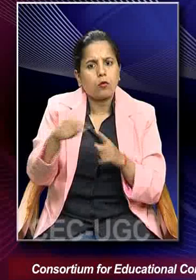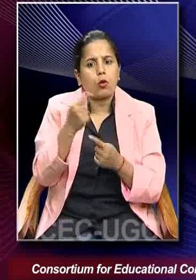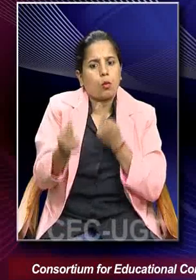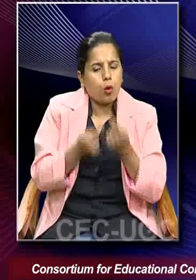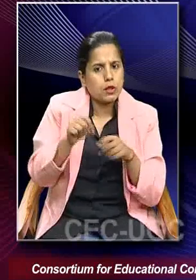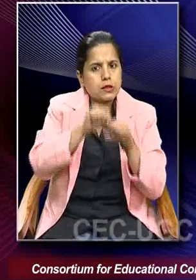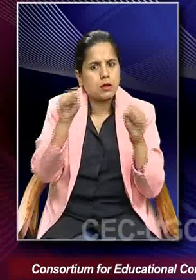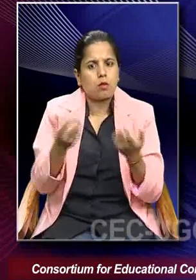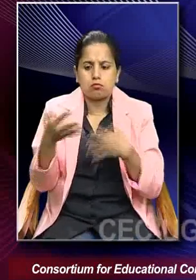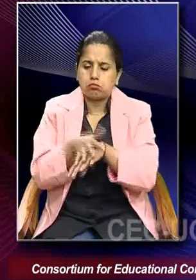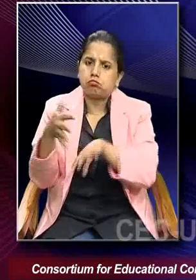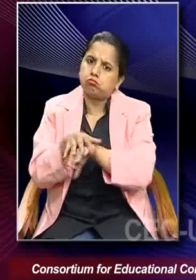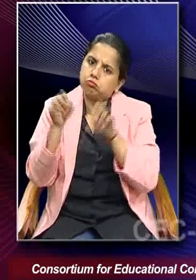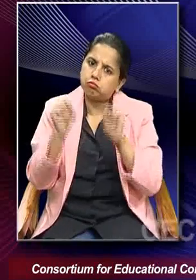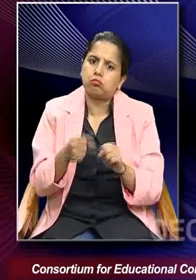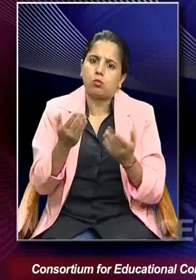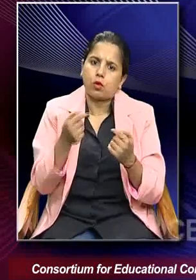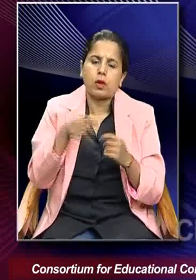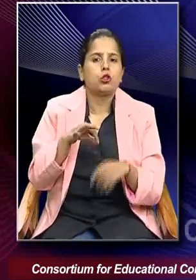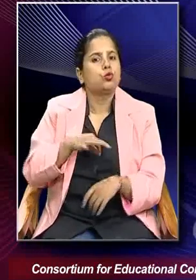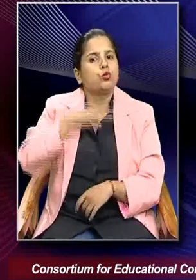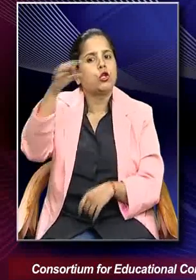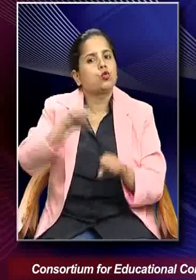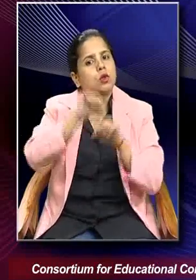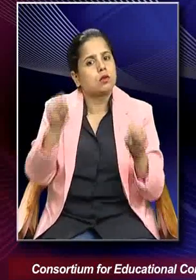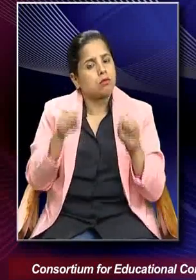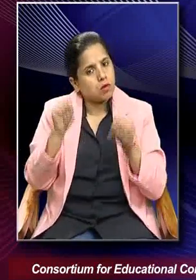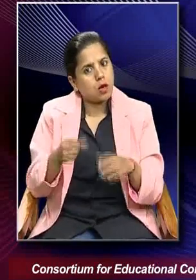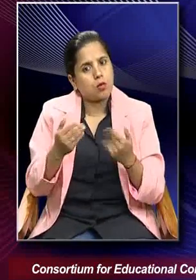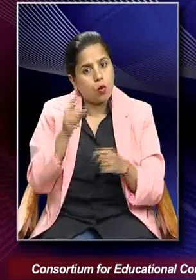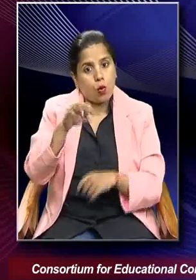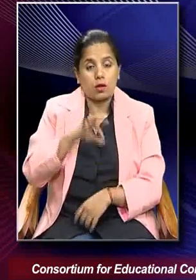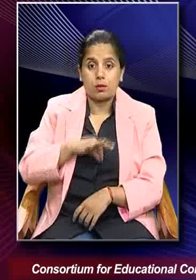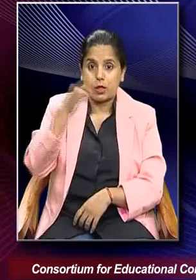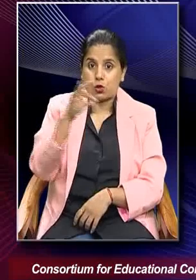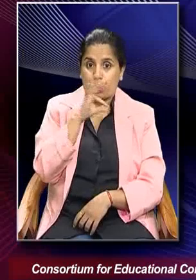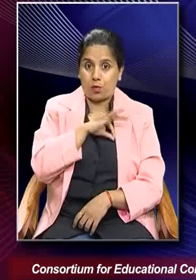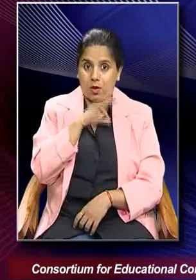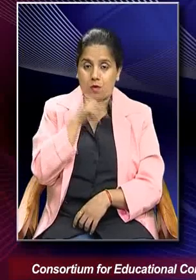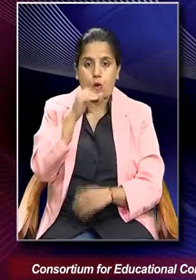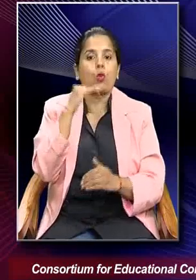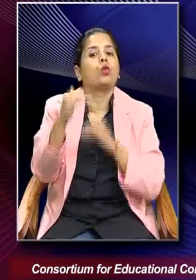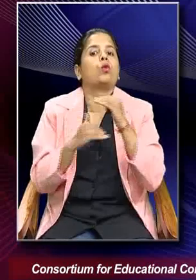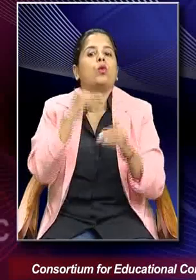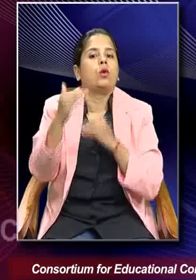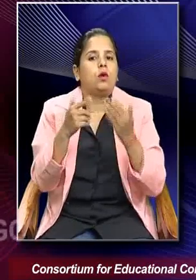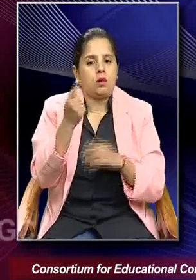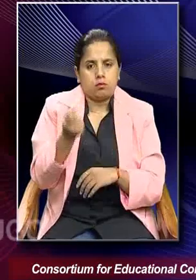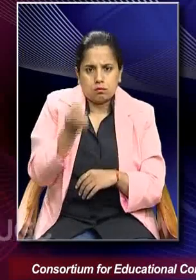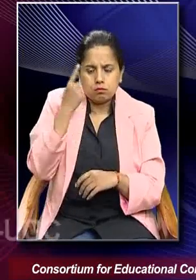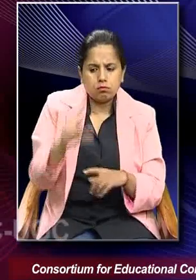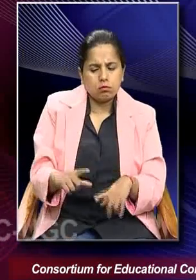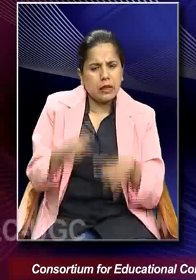system, you can even apply as a spiritual system for your spiritual benefit and growth, to understand